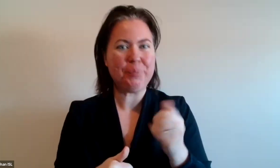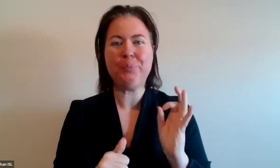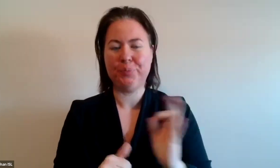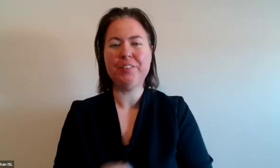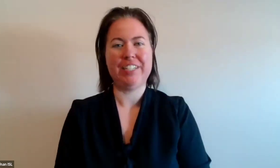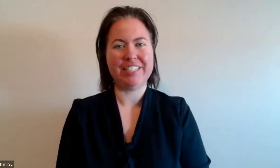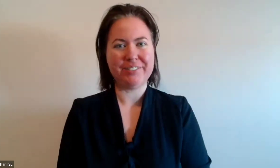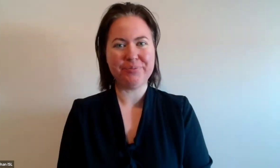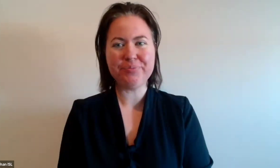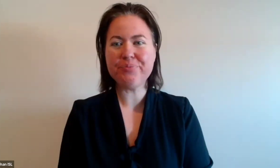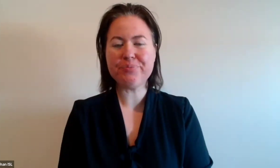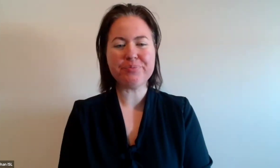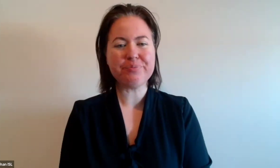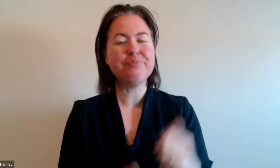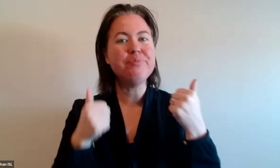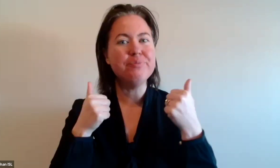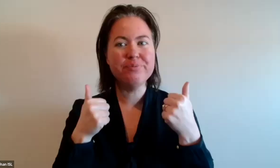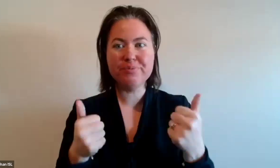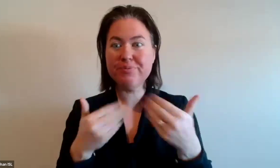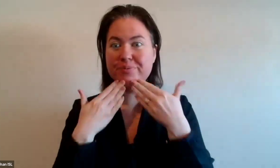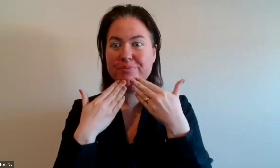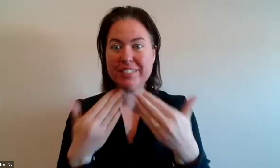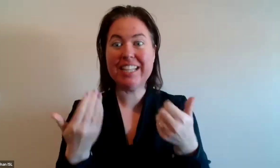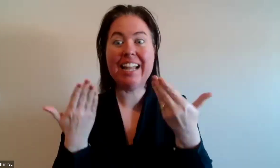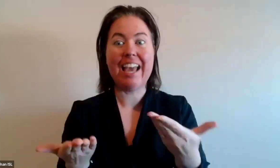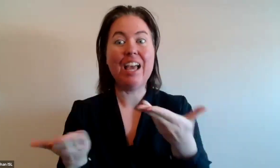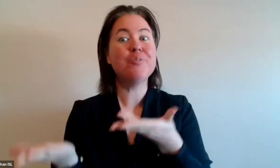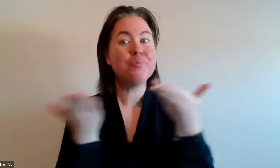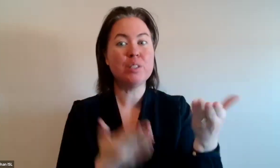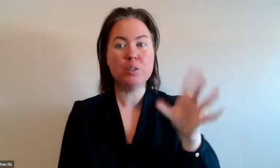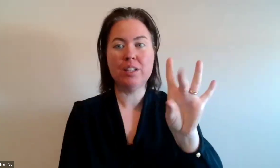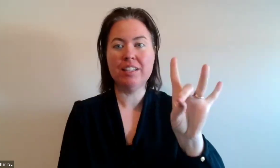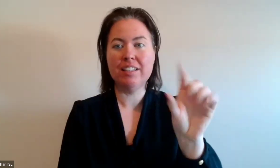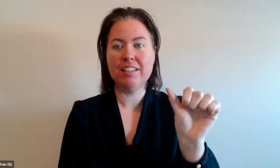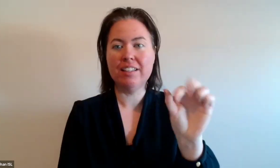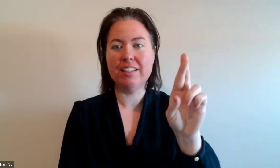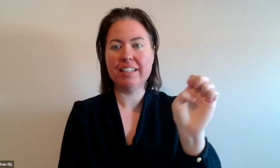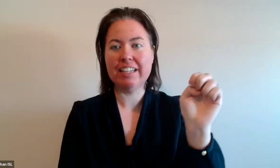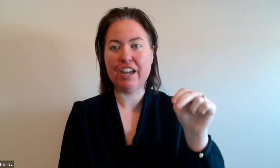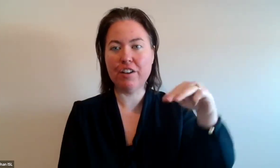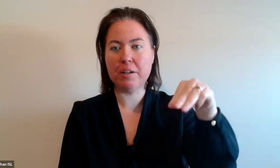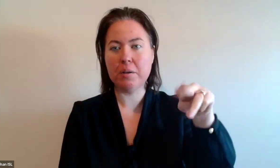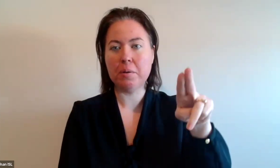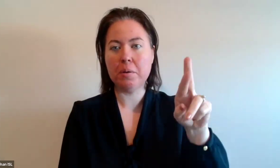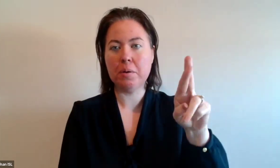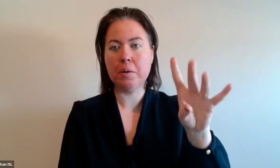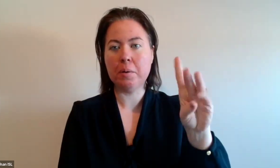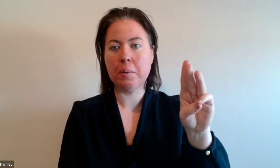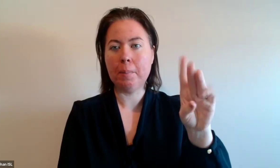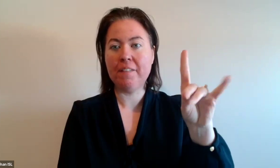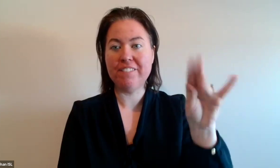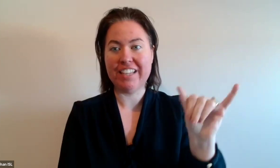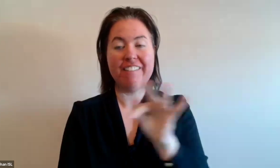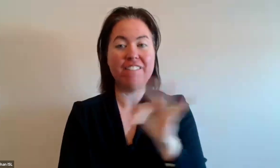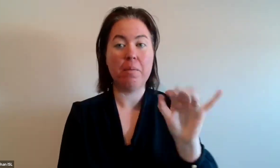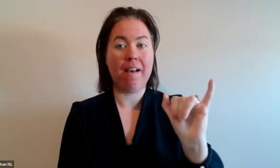Okay, thanks everyone. So now I'm going to hand you over to Karen Murphy from the Irish Human Rights and Equality Commission to talk